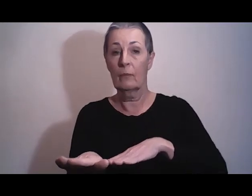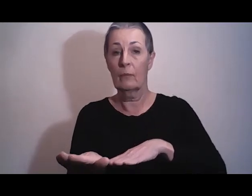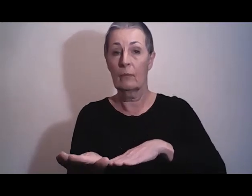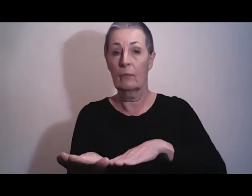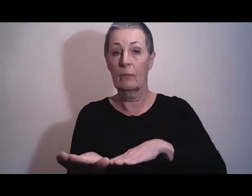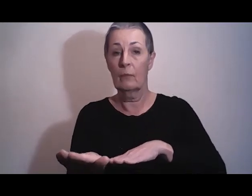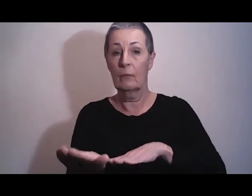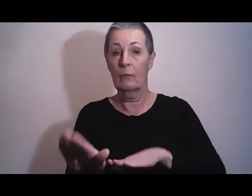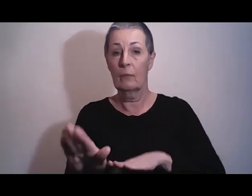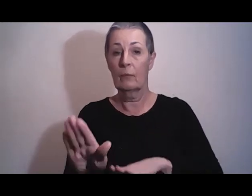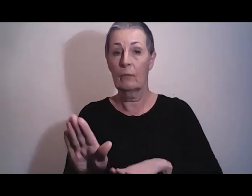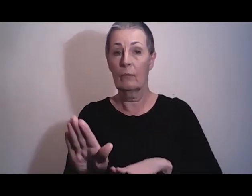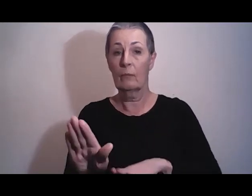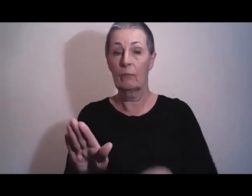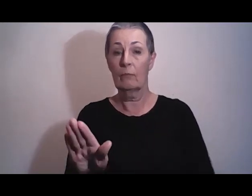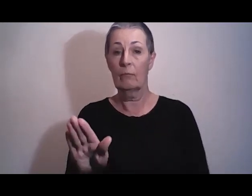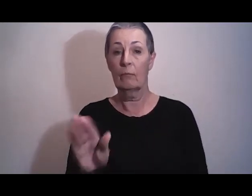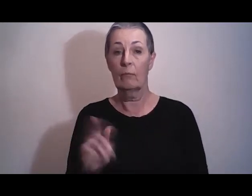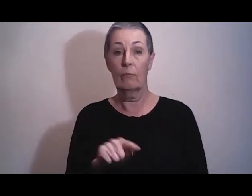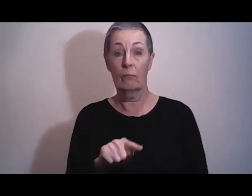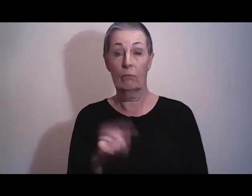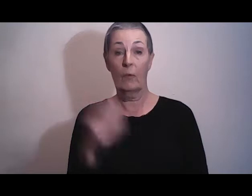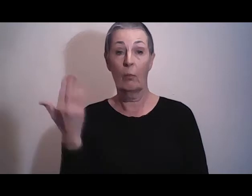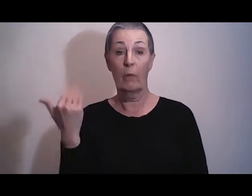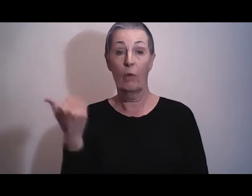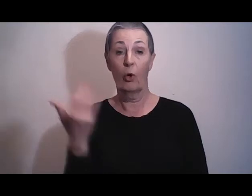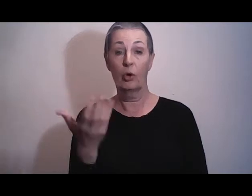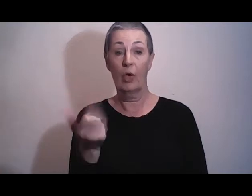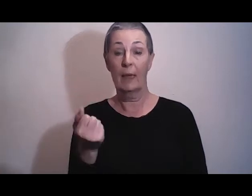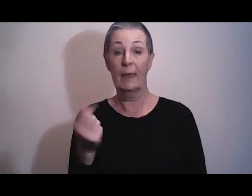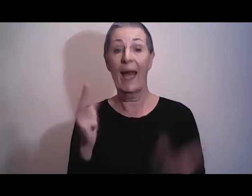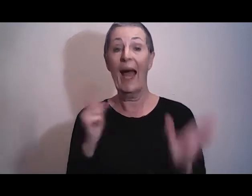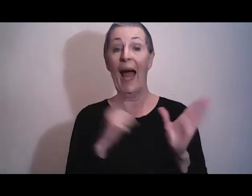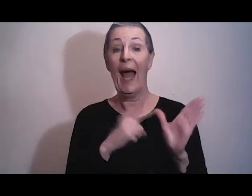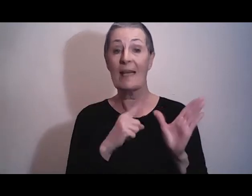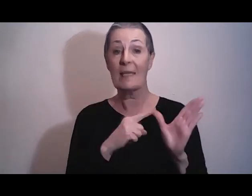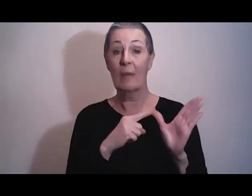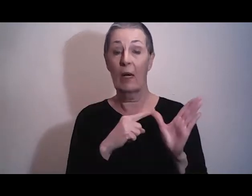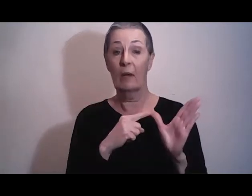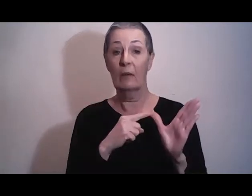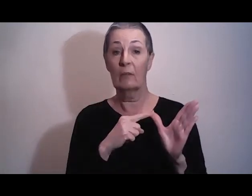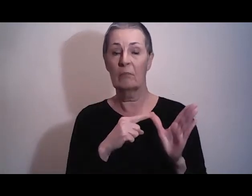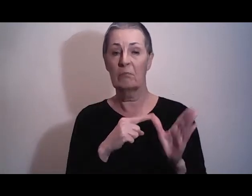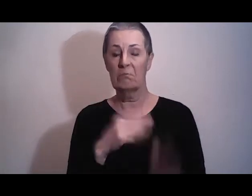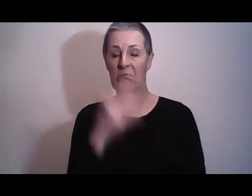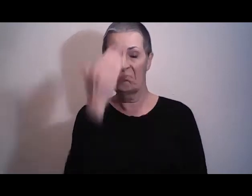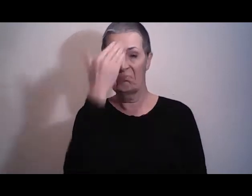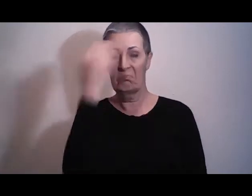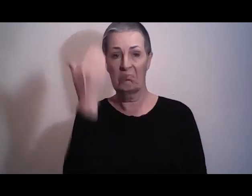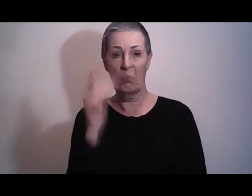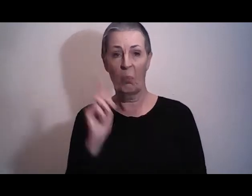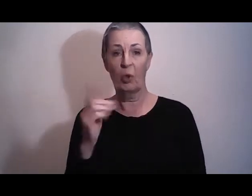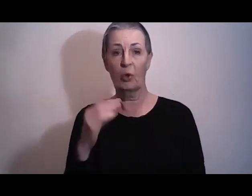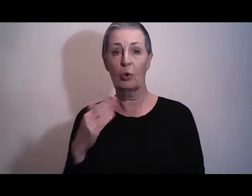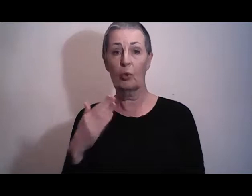I didn't know how to clear it. So I did this exercise, and it